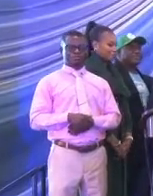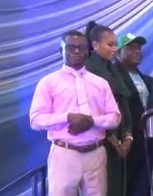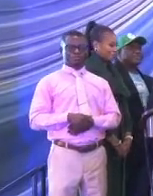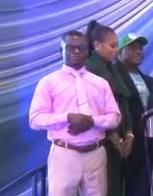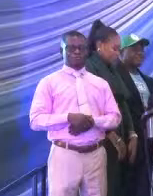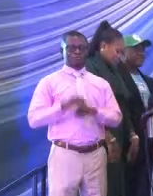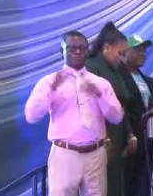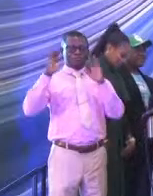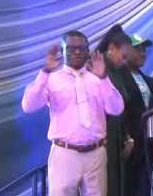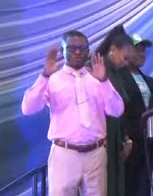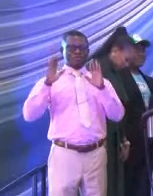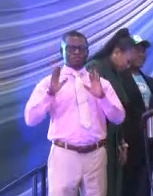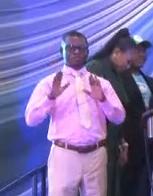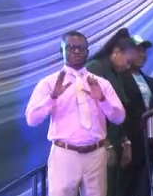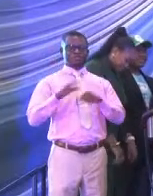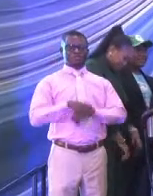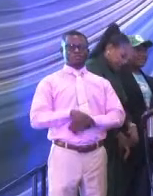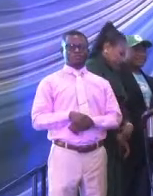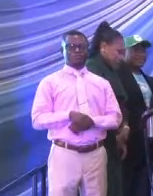His Excellency,